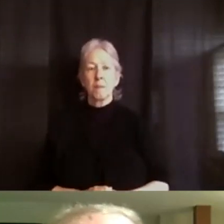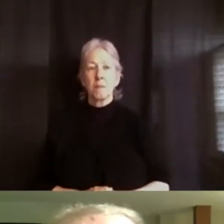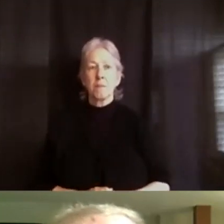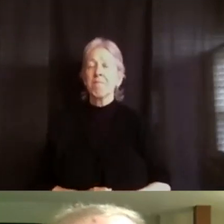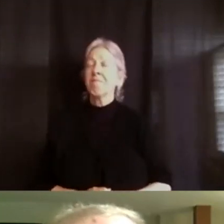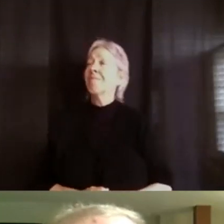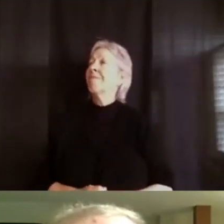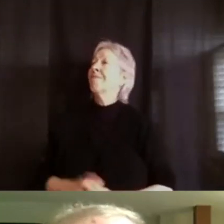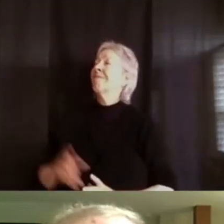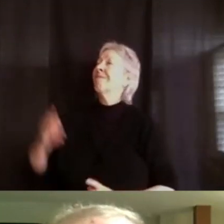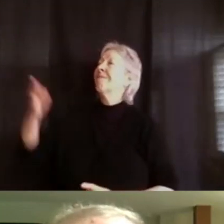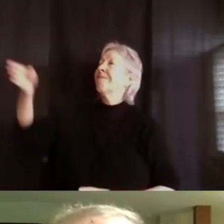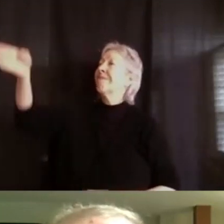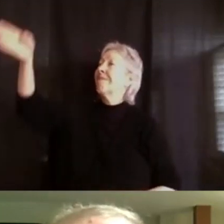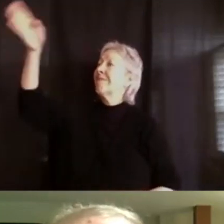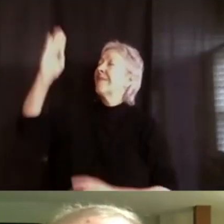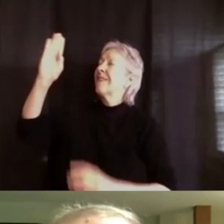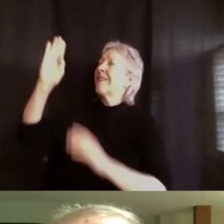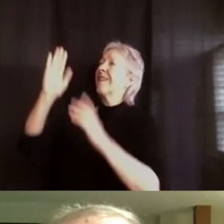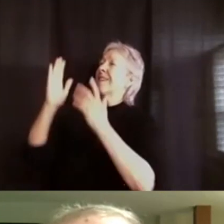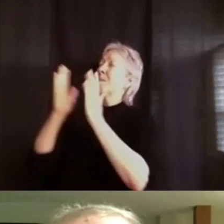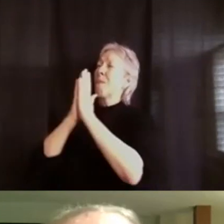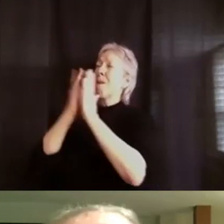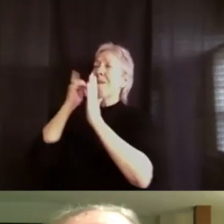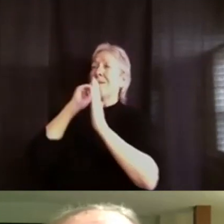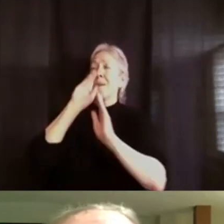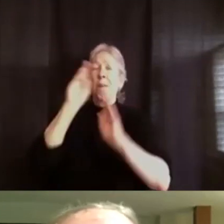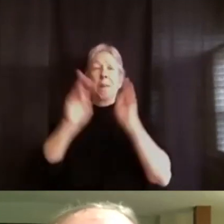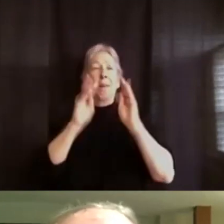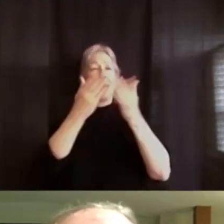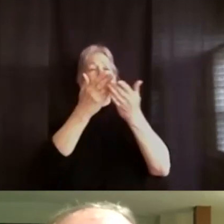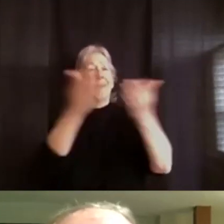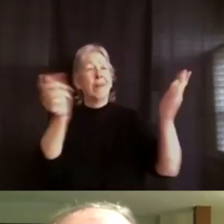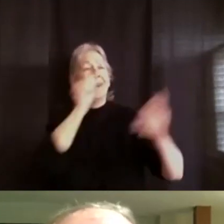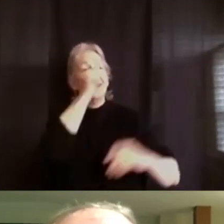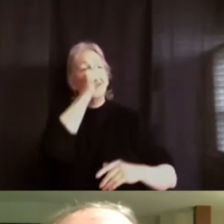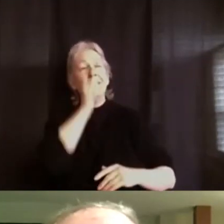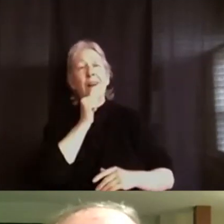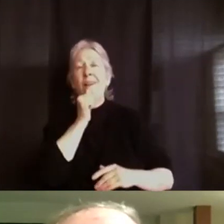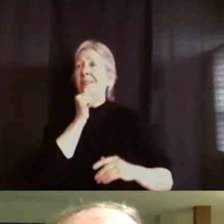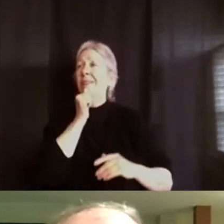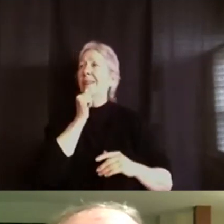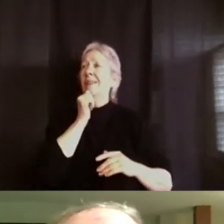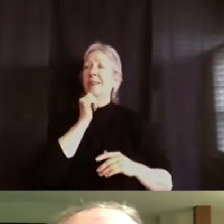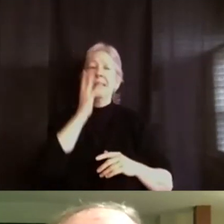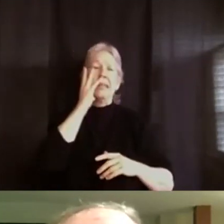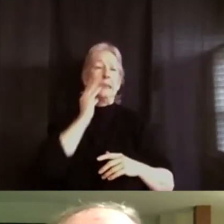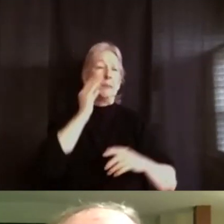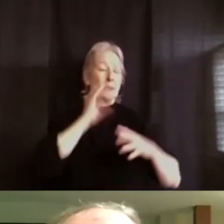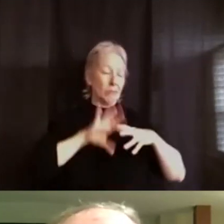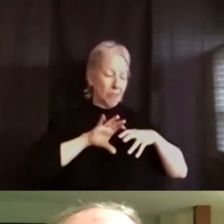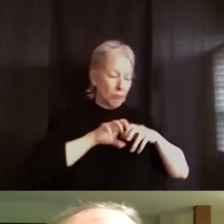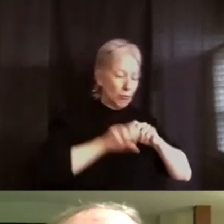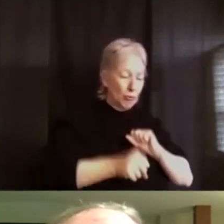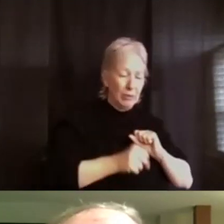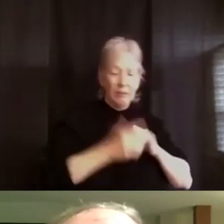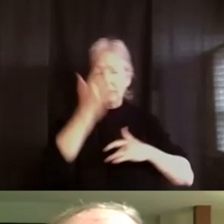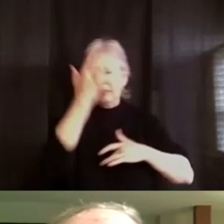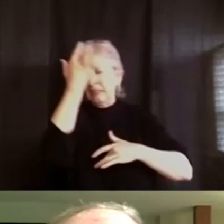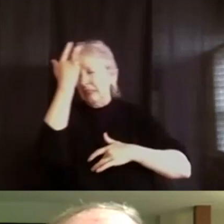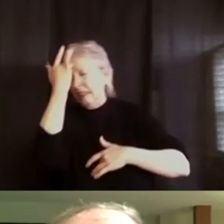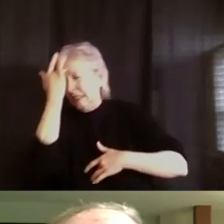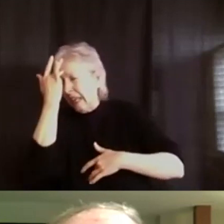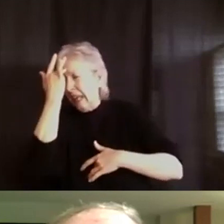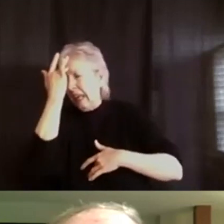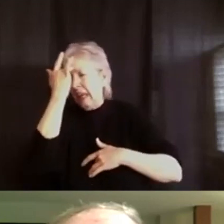Compassionate God, we pray for all in need. Comfort the bereaved, accompany the sick, especially the multitude who have